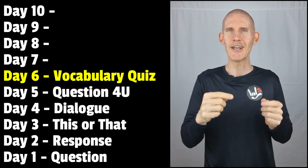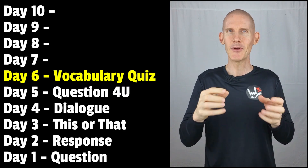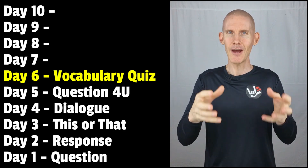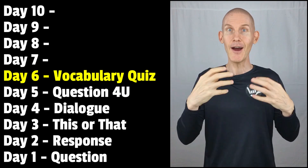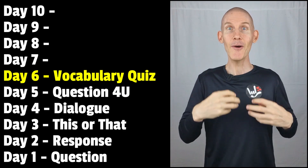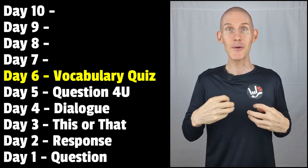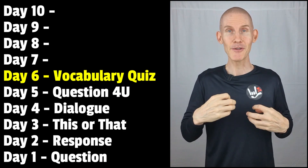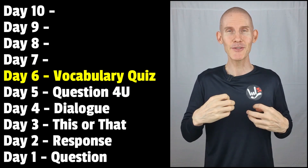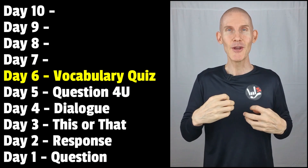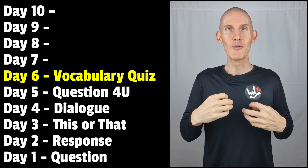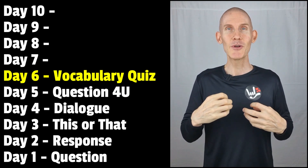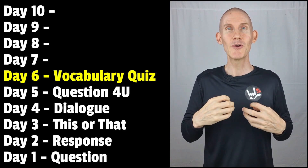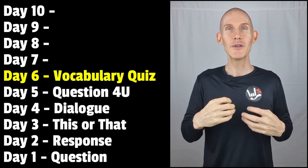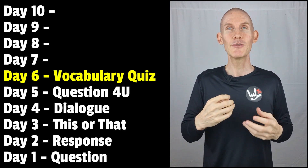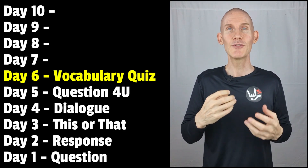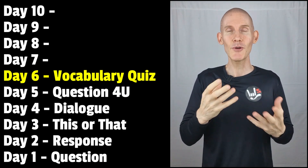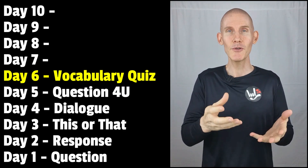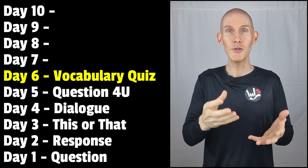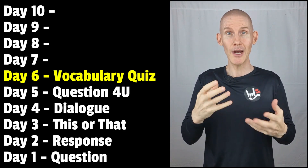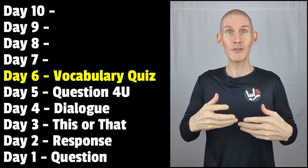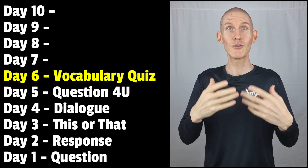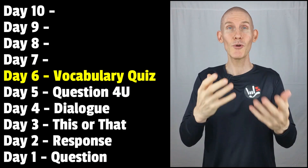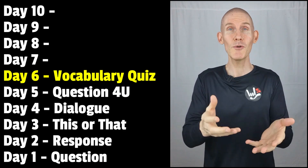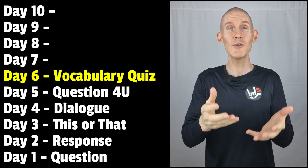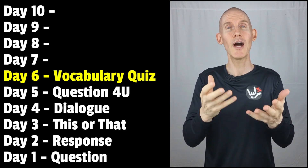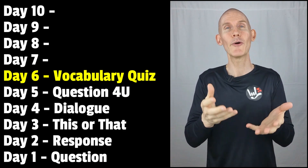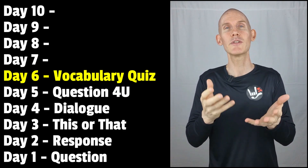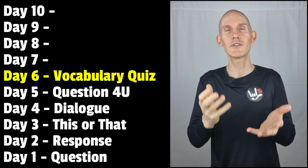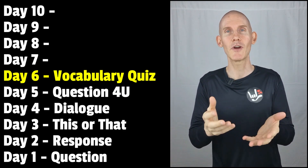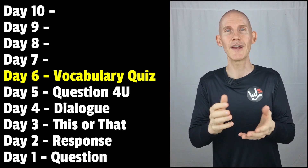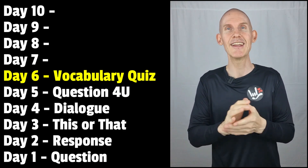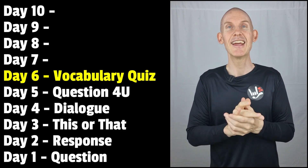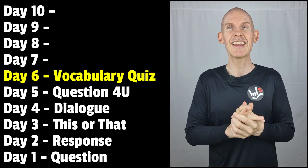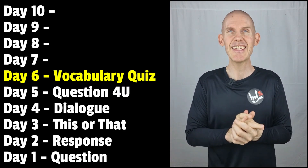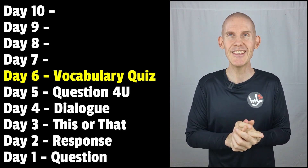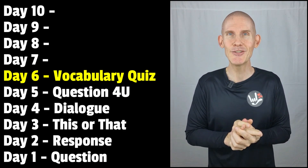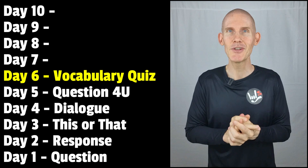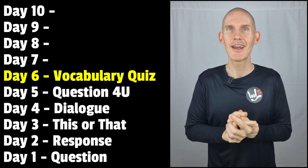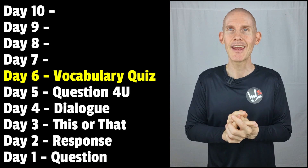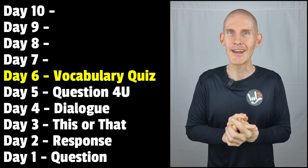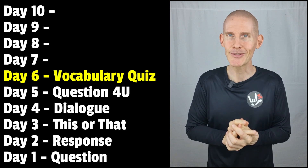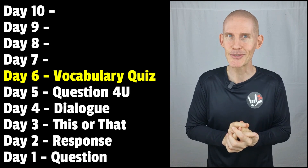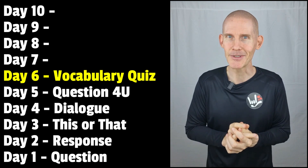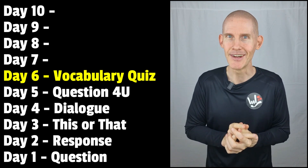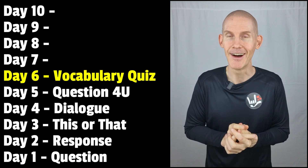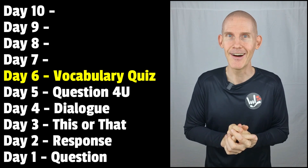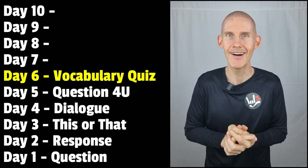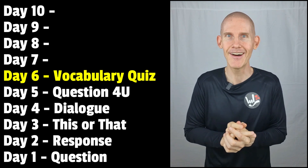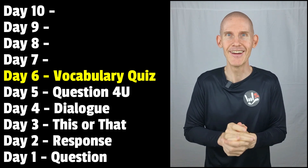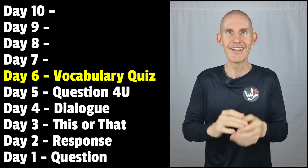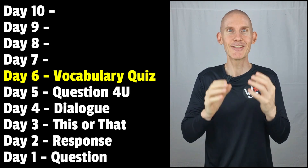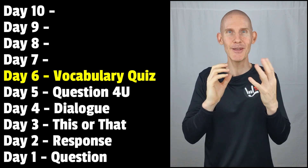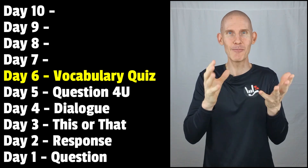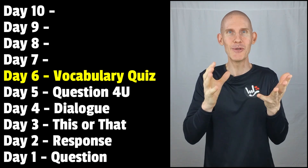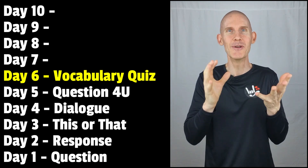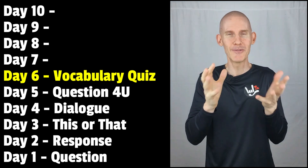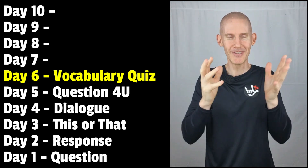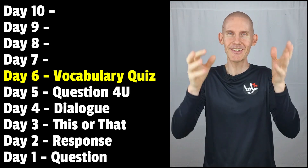in ours, we're going to show you, I show you how to sign each answer. Isn't that beautiful? It's